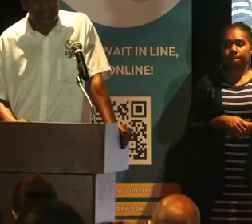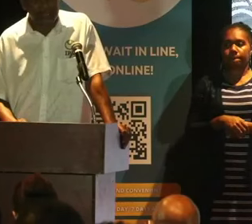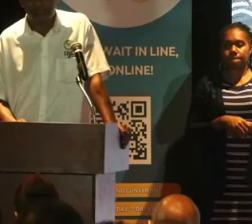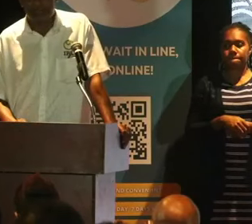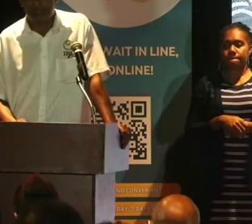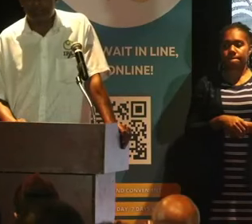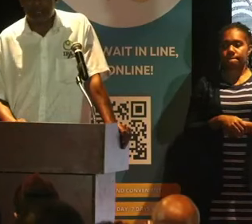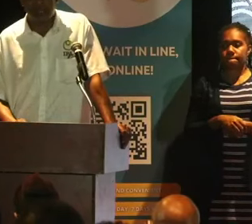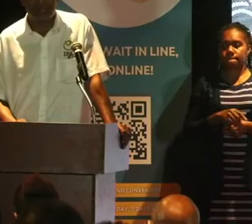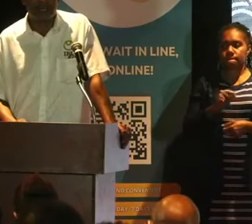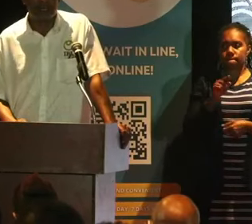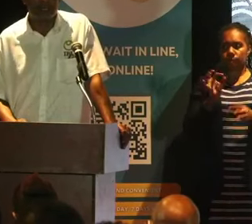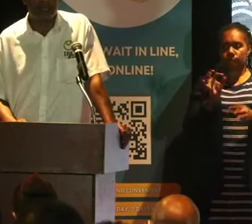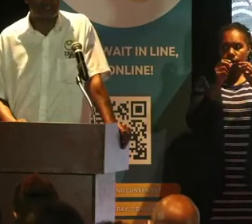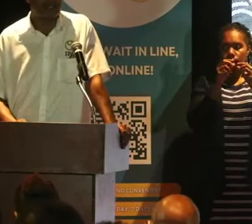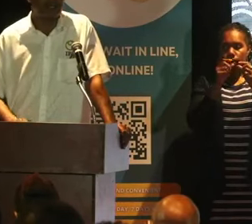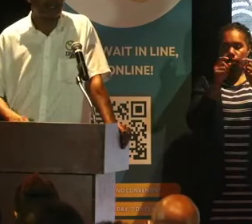in an ideal world,